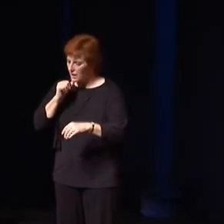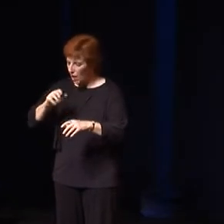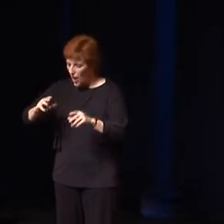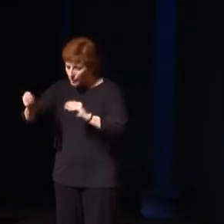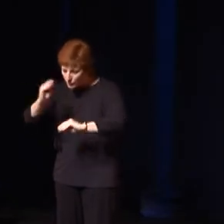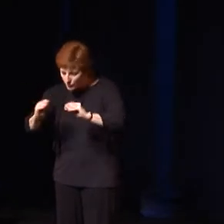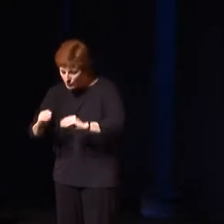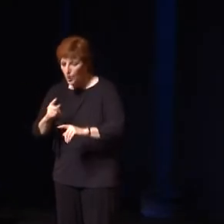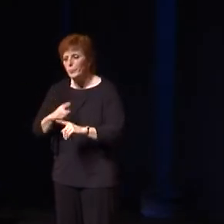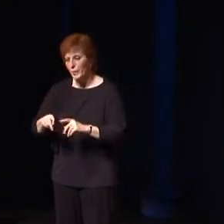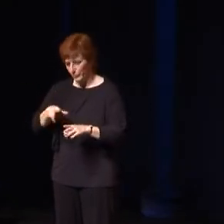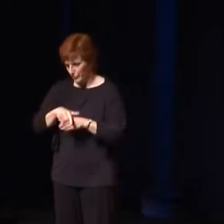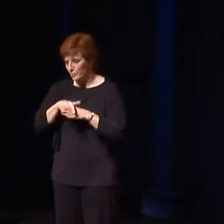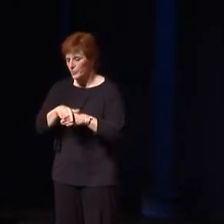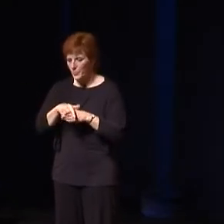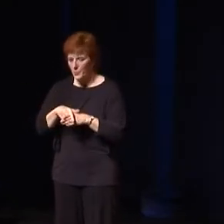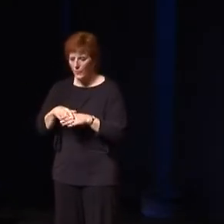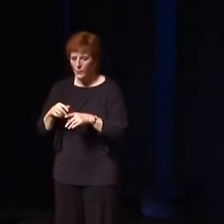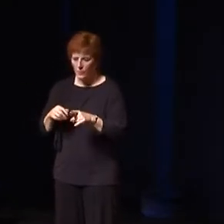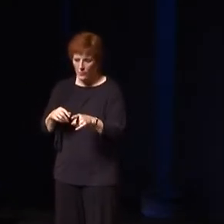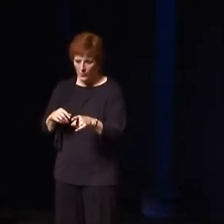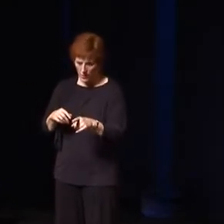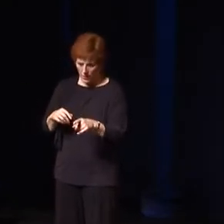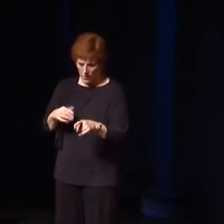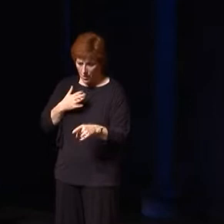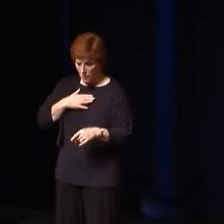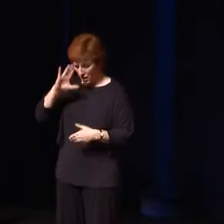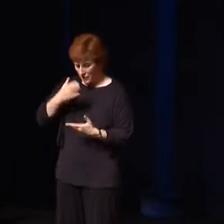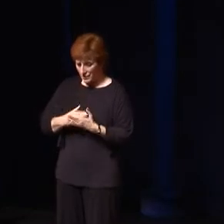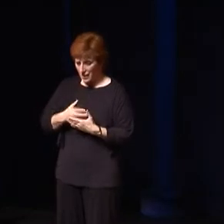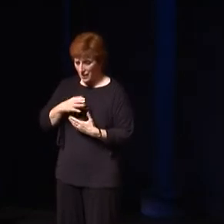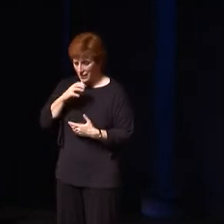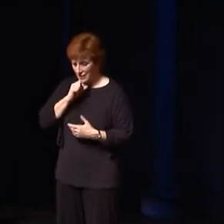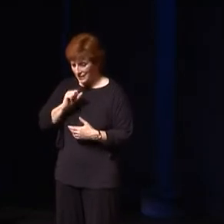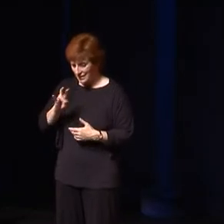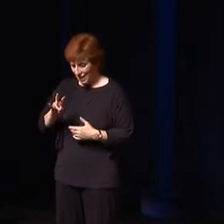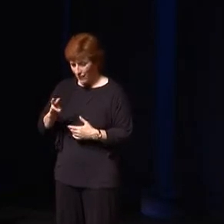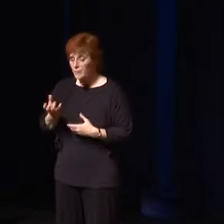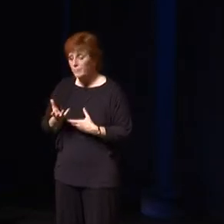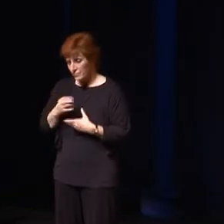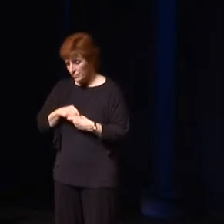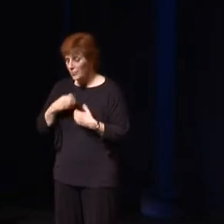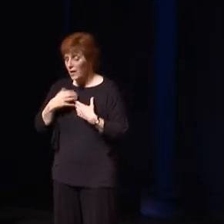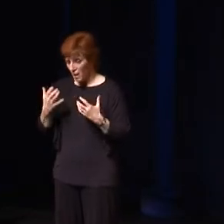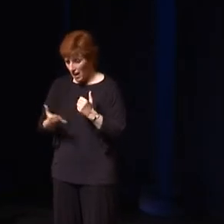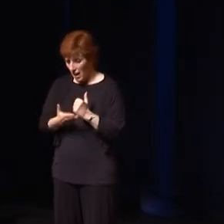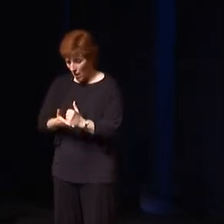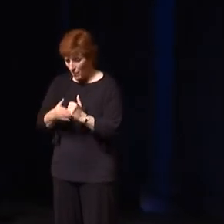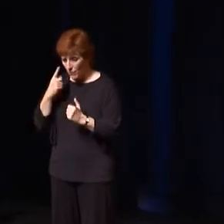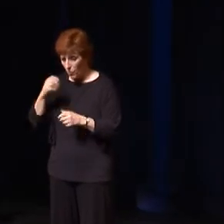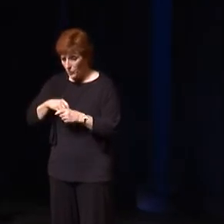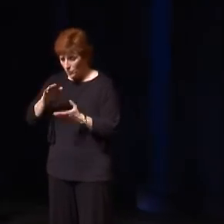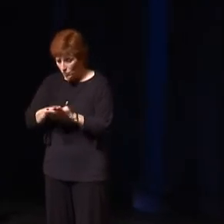happens. My son is 7, and he's autistic, and we have a lot of help for him in